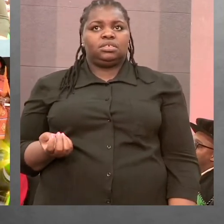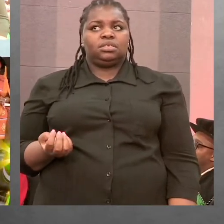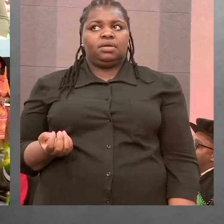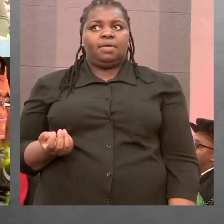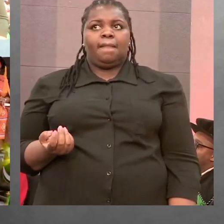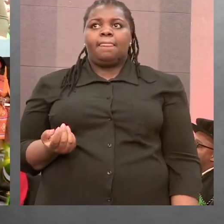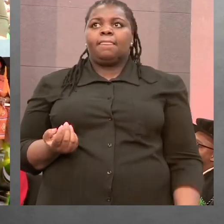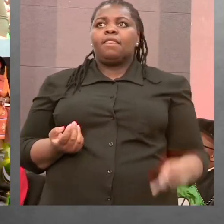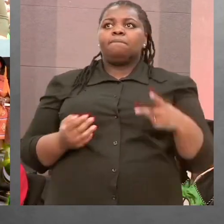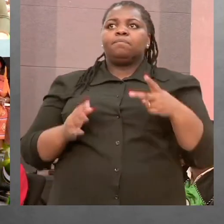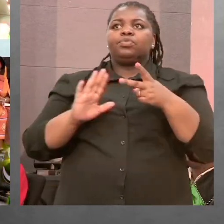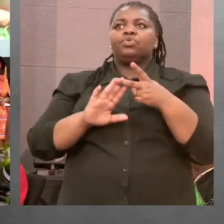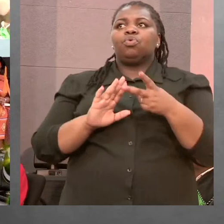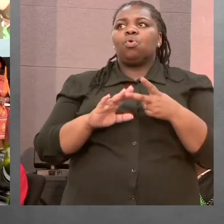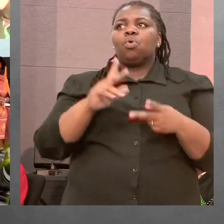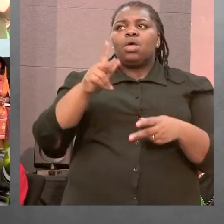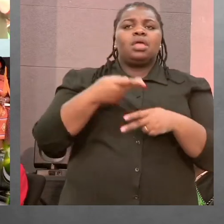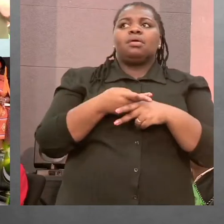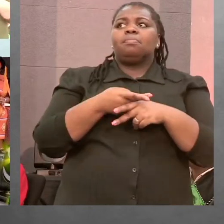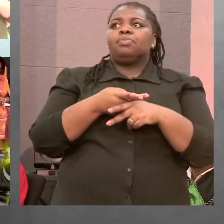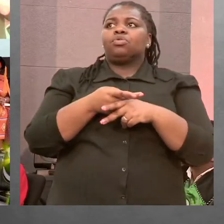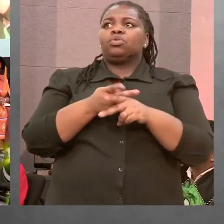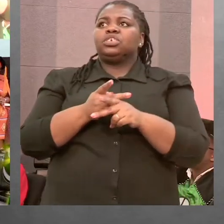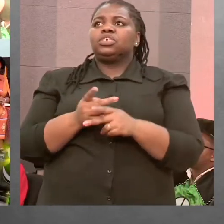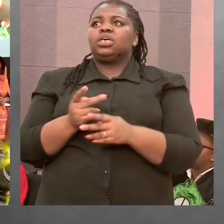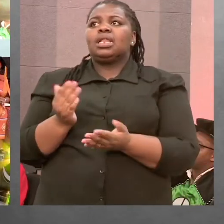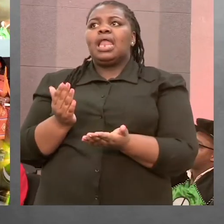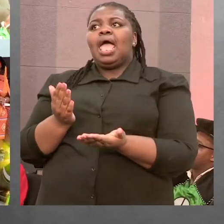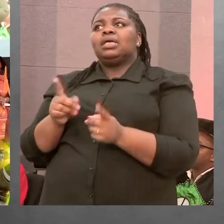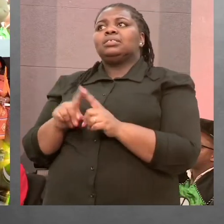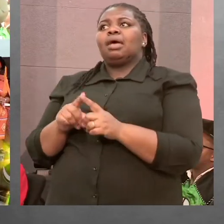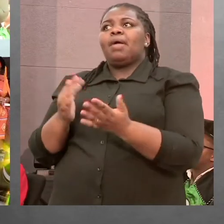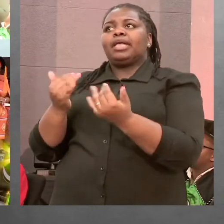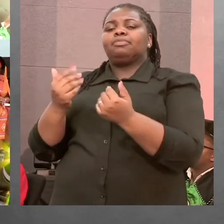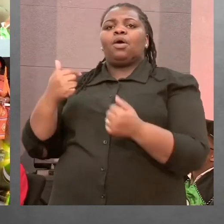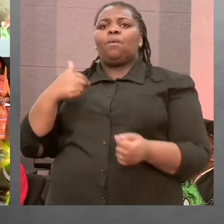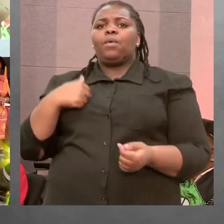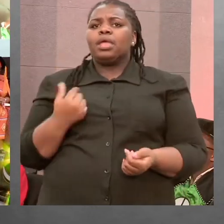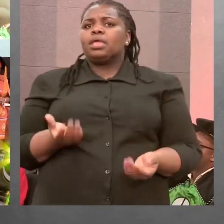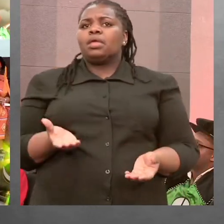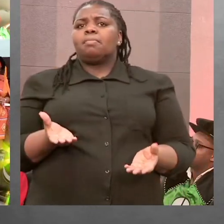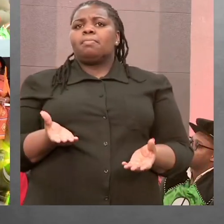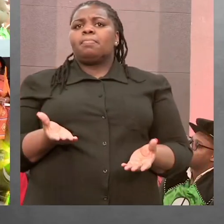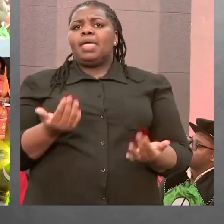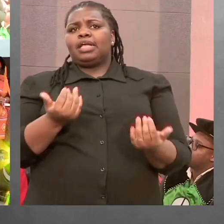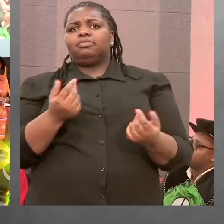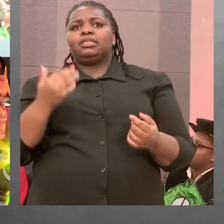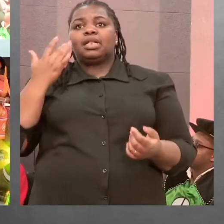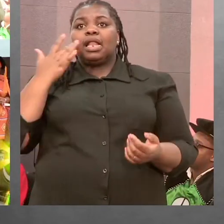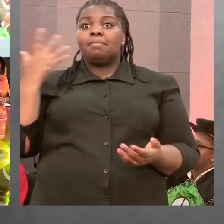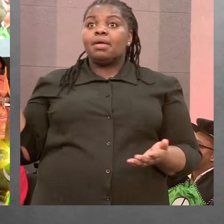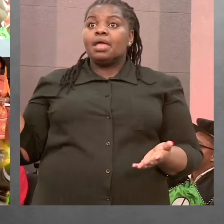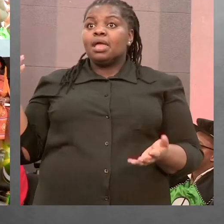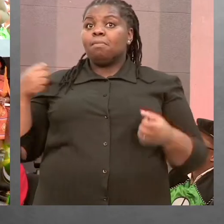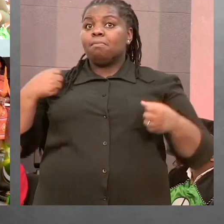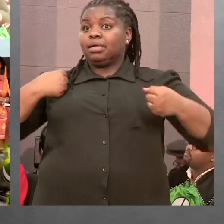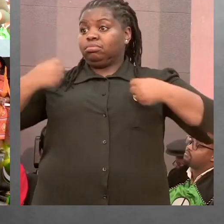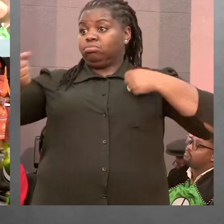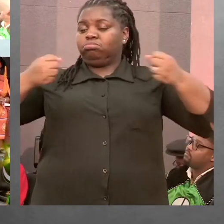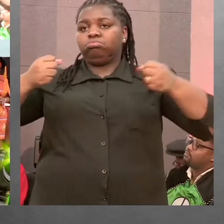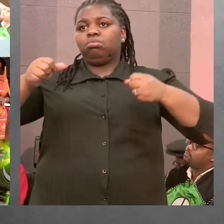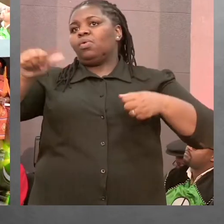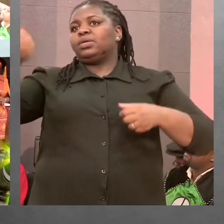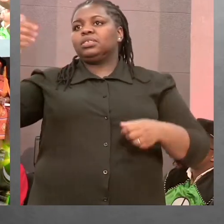And what kind of production and expertise must we then expect when they are employed